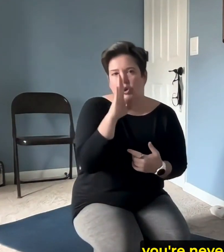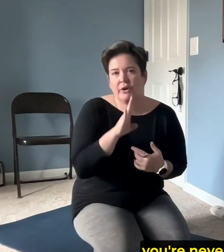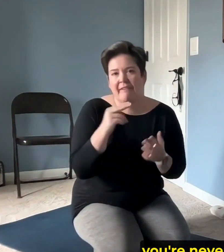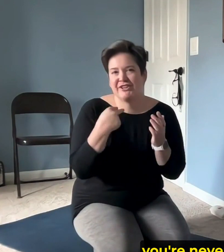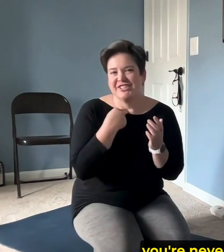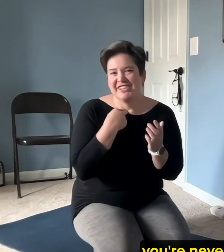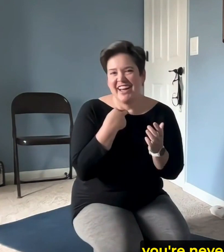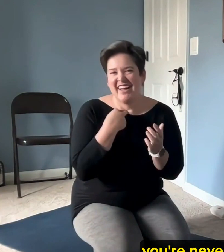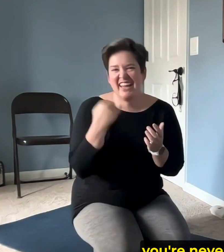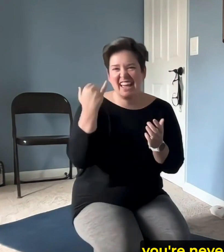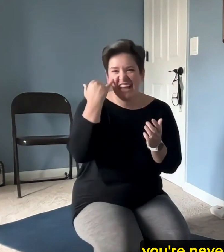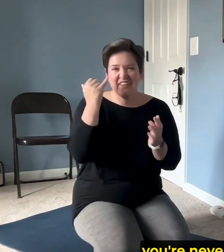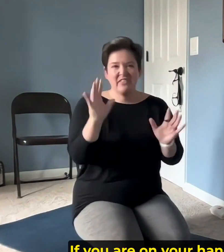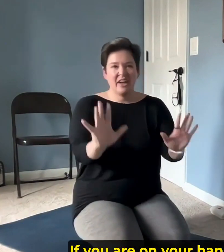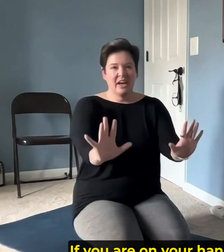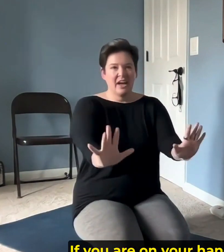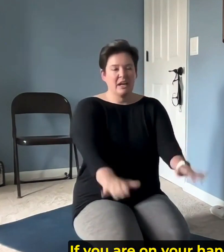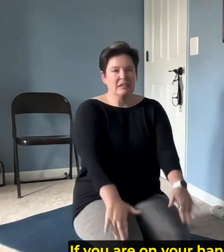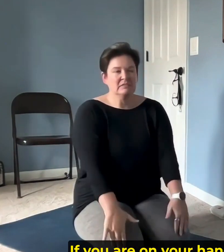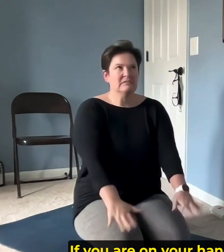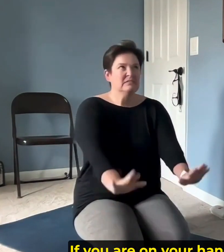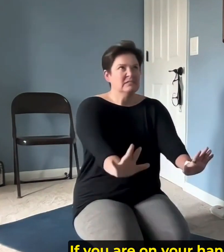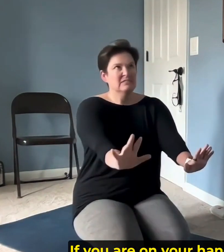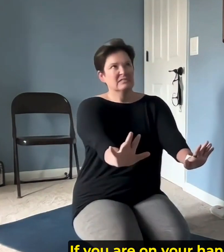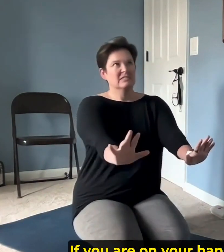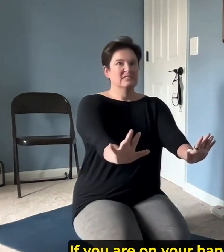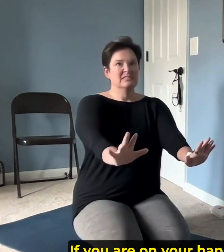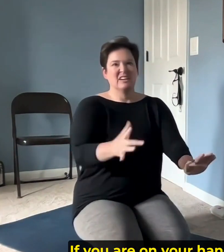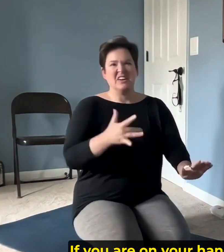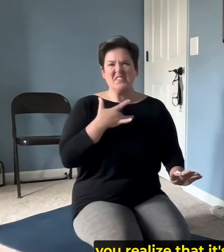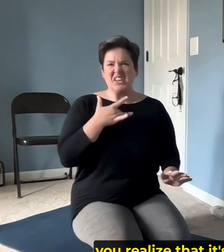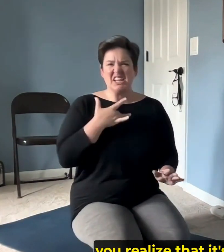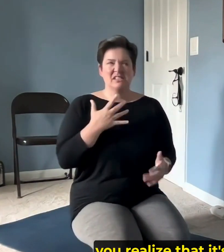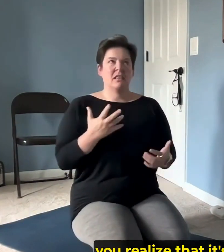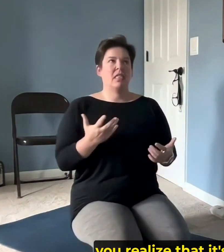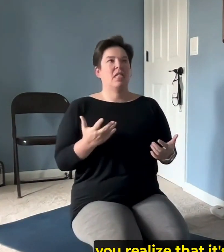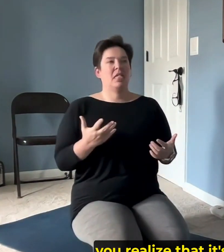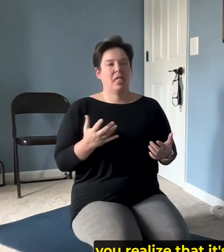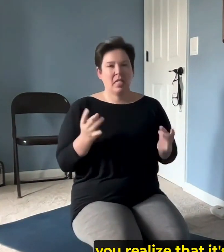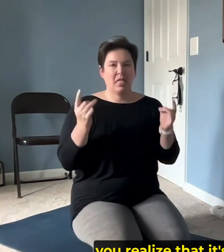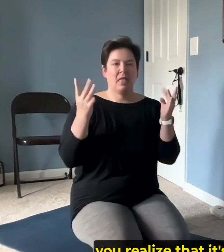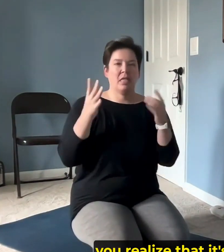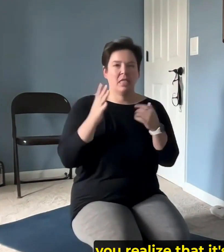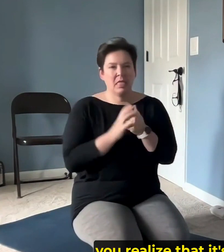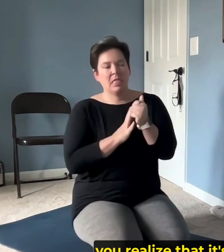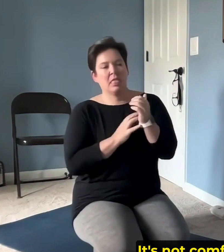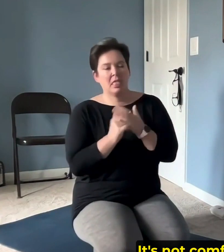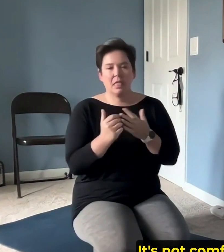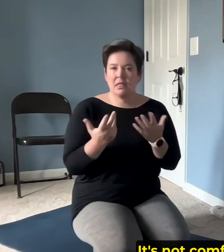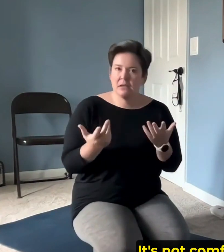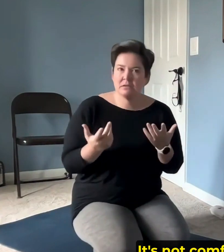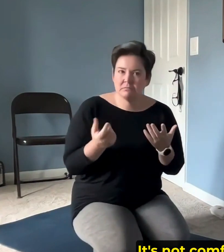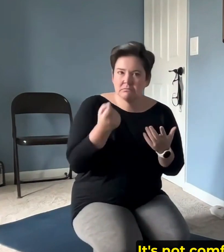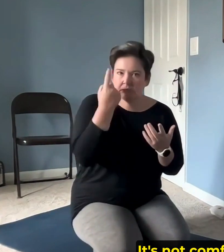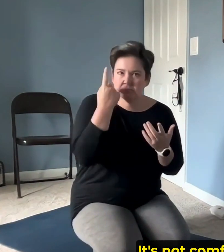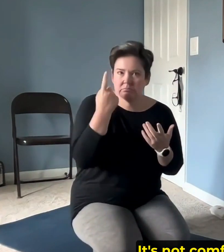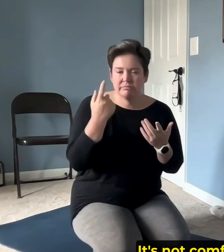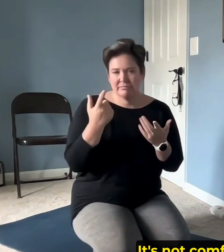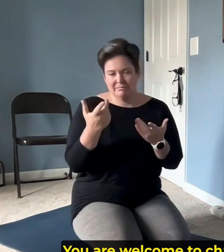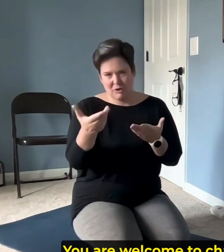You're never stuck. If you are on your hands and knees and you realize that it's not working, it's not comfortable, you